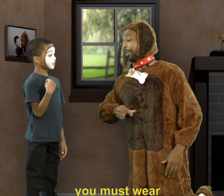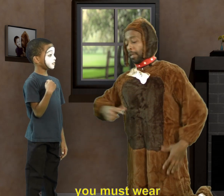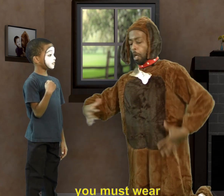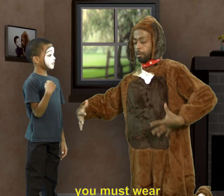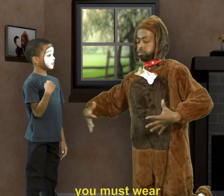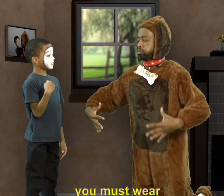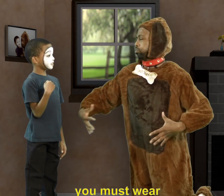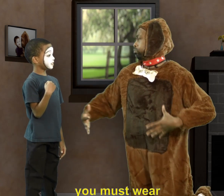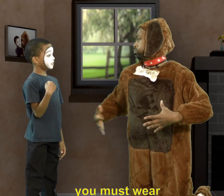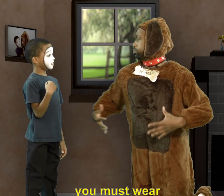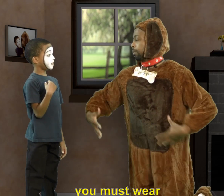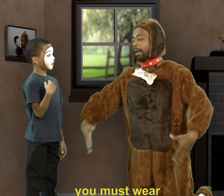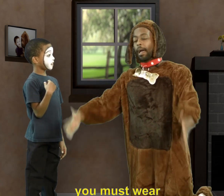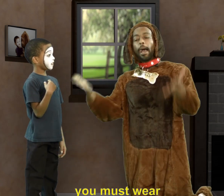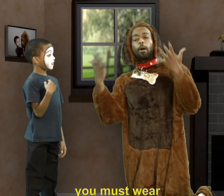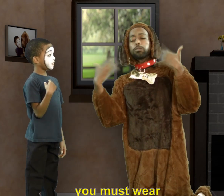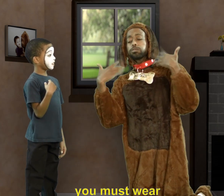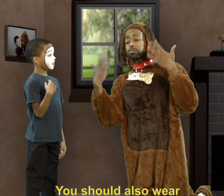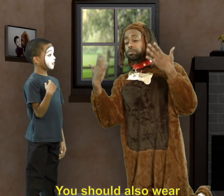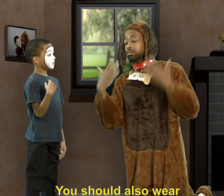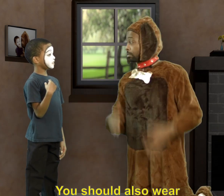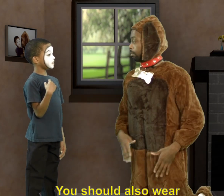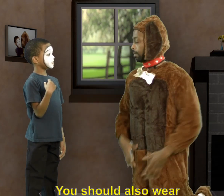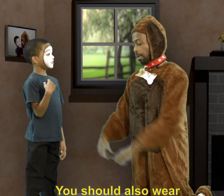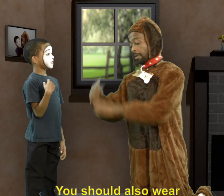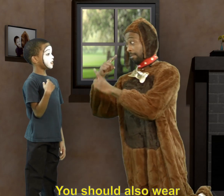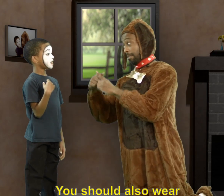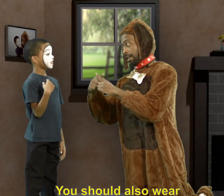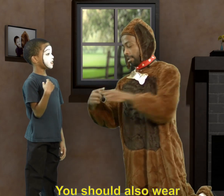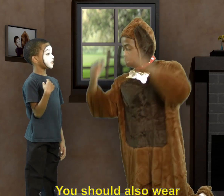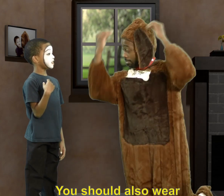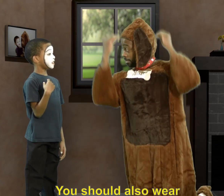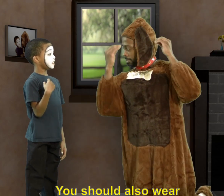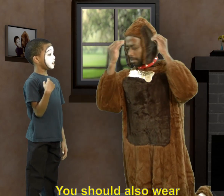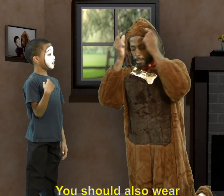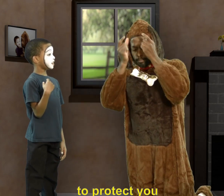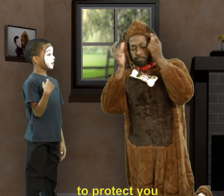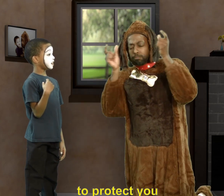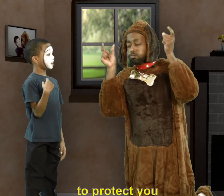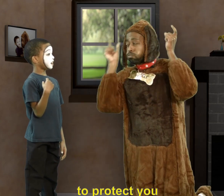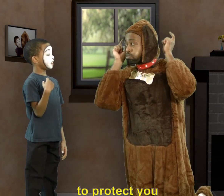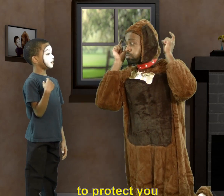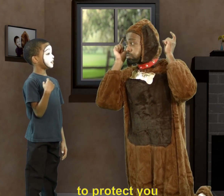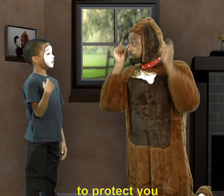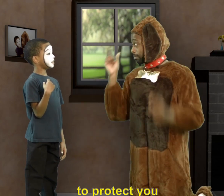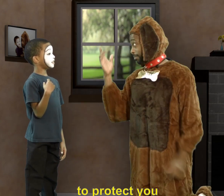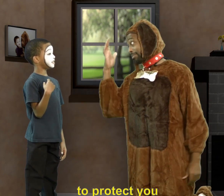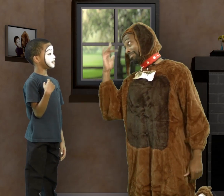loose, fitting like clothes. You should also wear a wide brim hat to protect you from the sun.